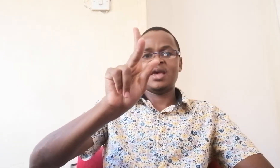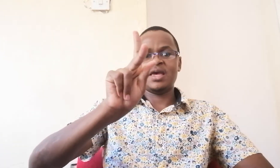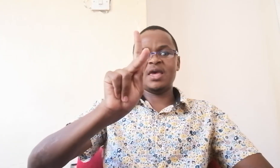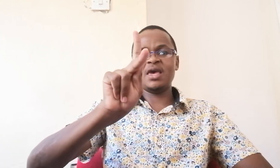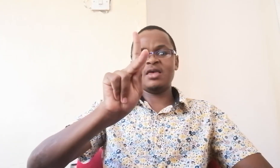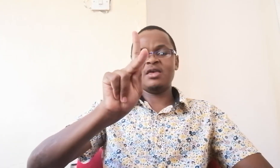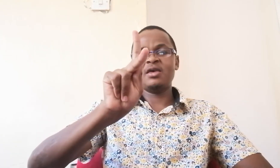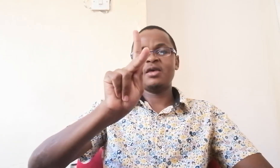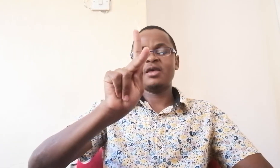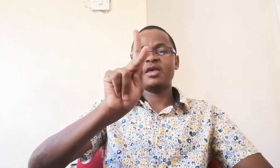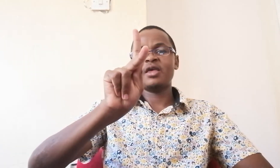K,